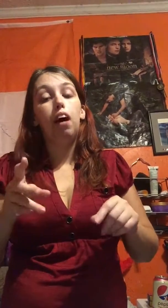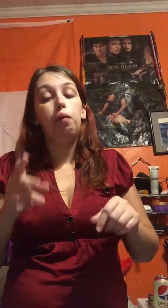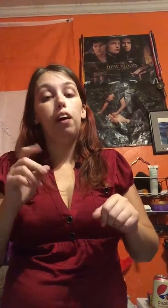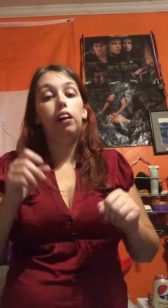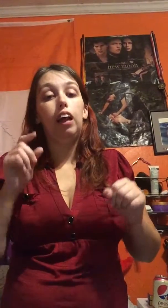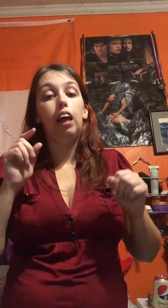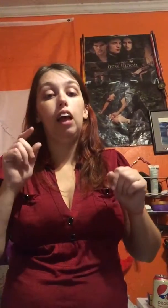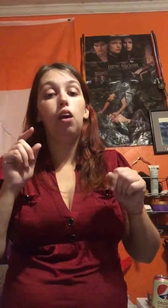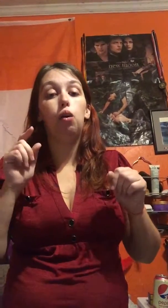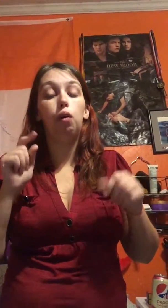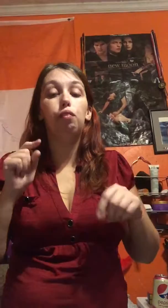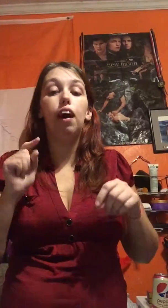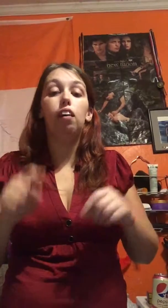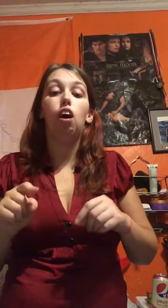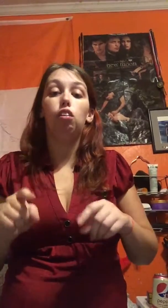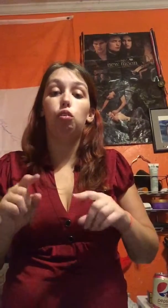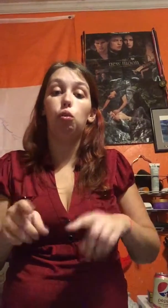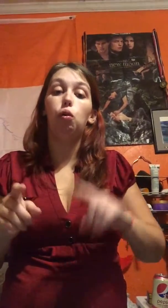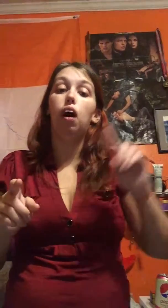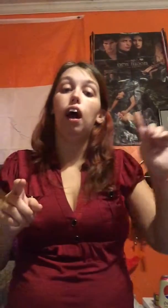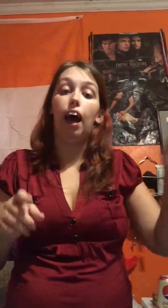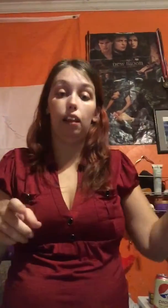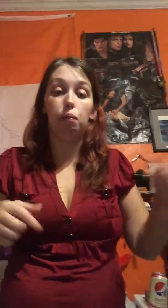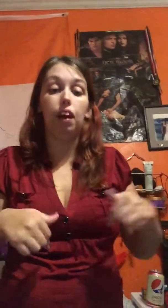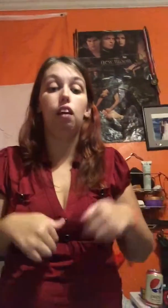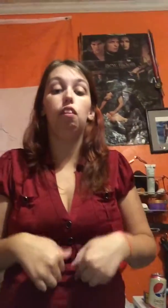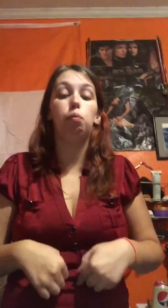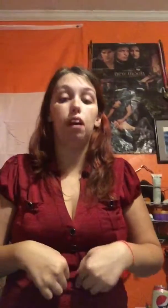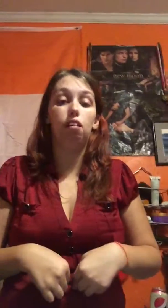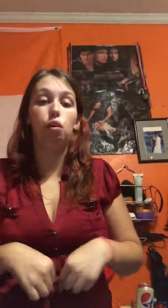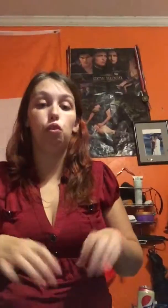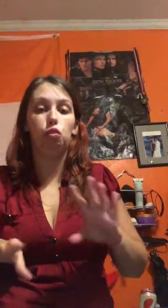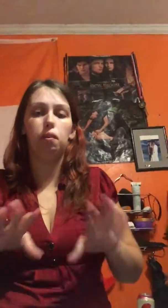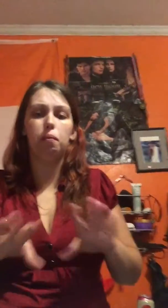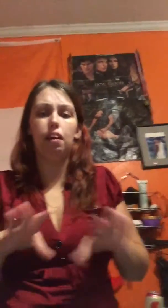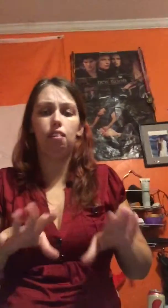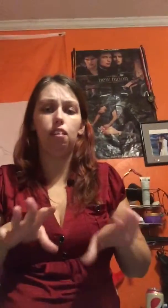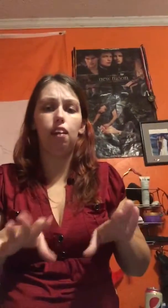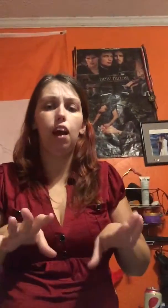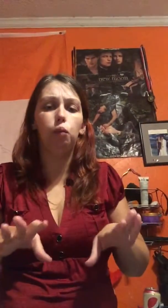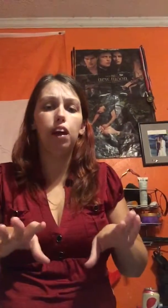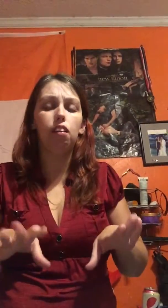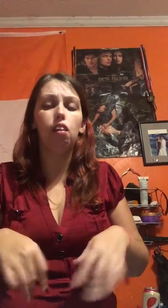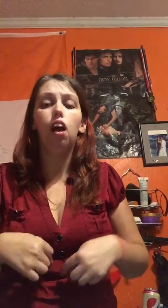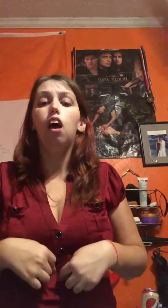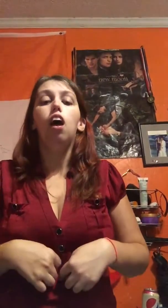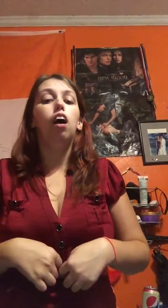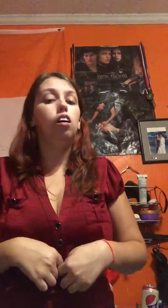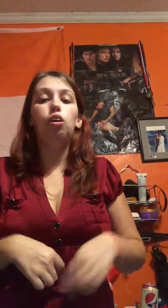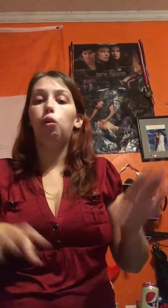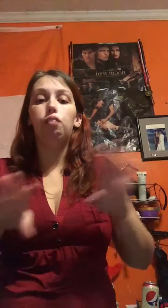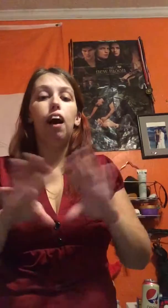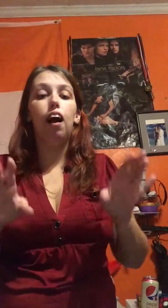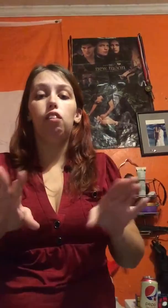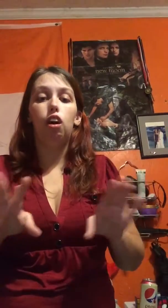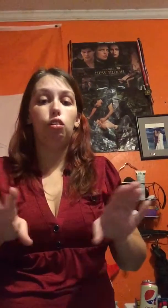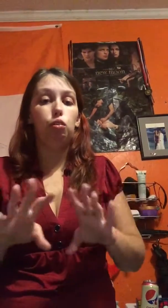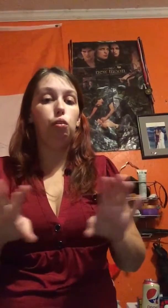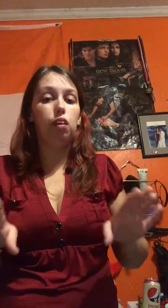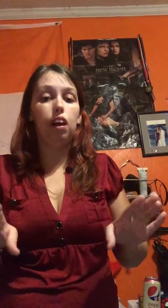apparently whoever I had talked to at the beginning of this pregnancy, which was about six to eight weeks, whoever I had talked to then